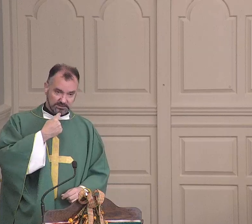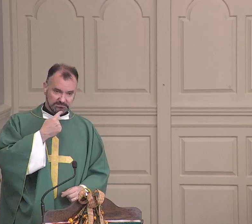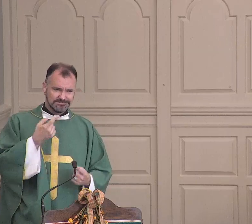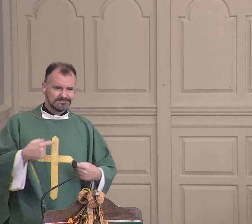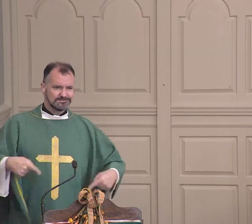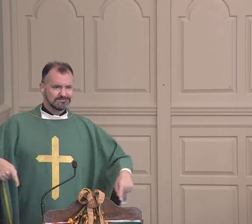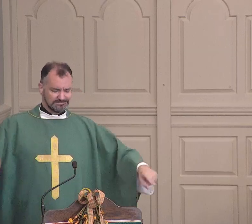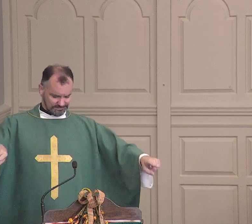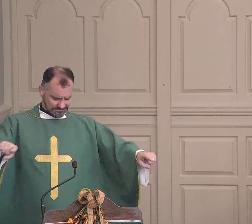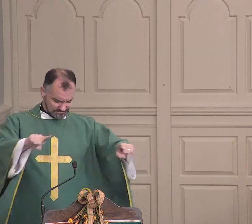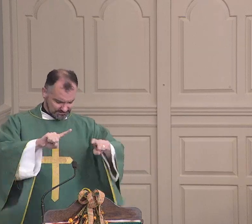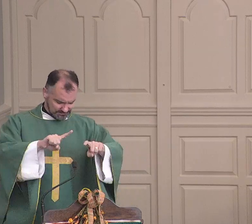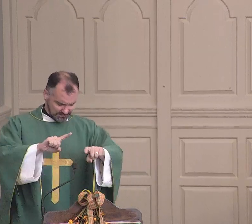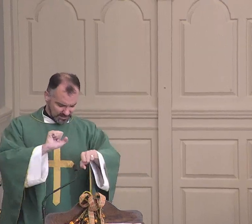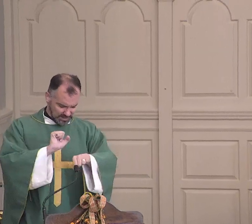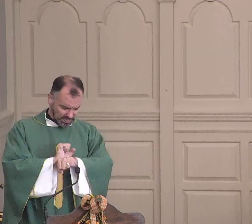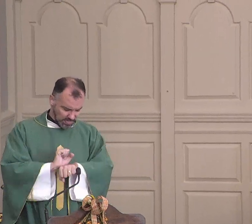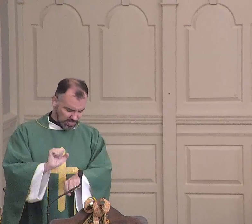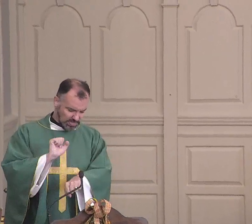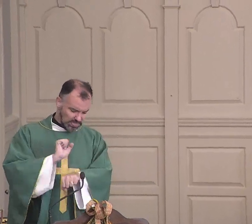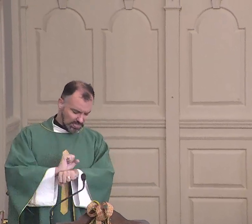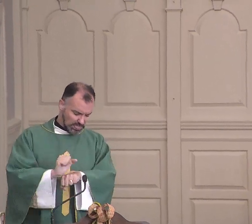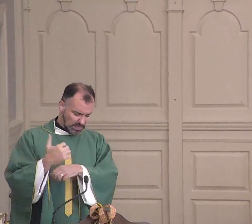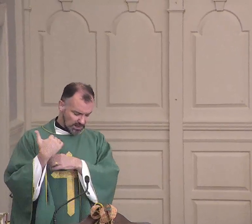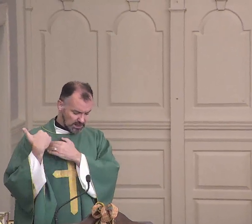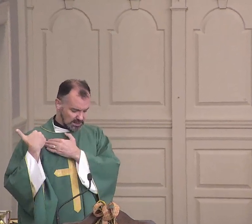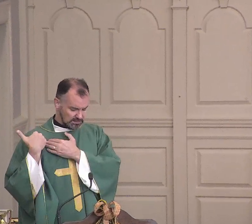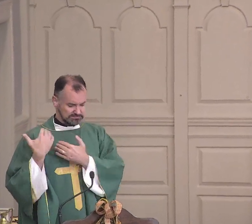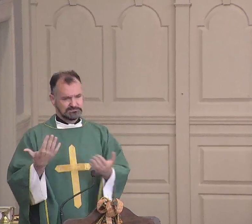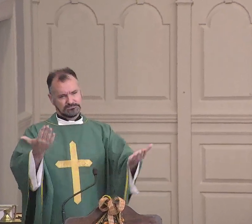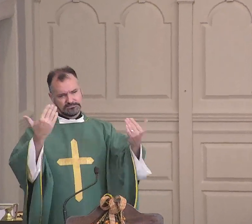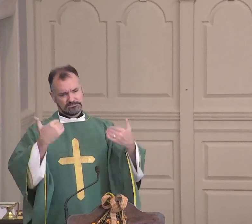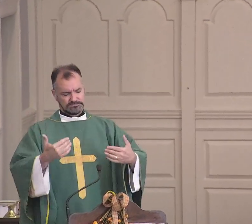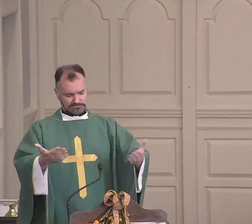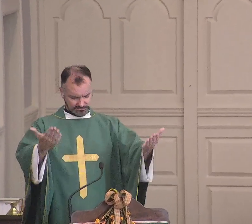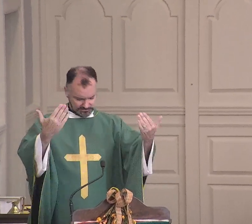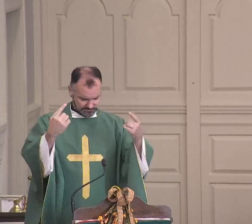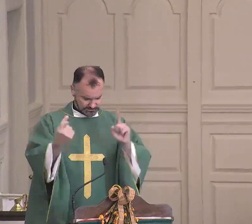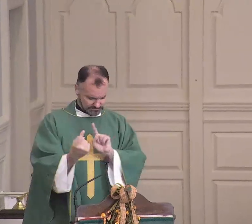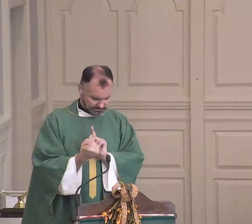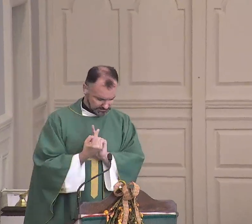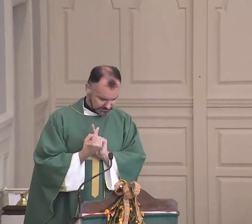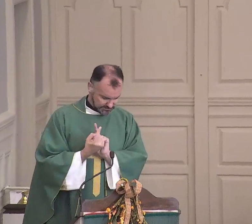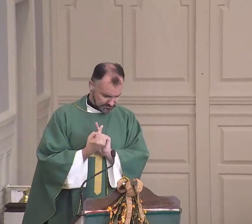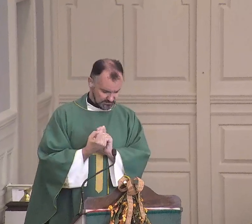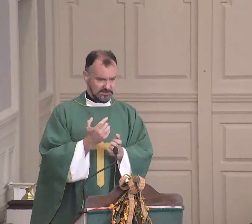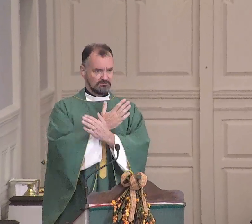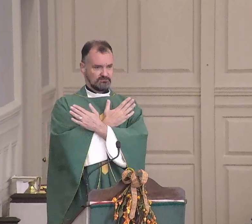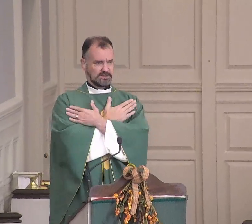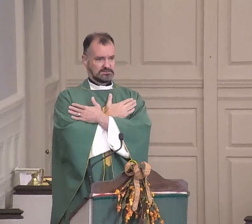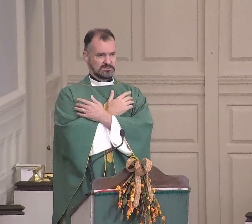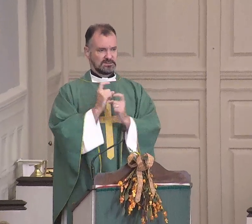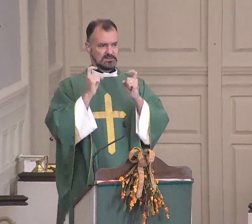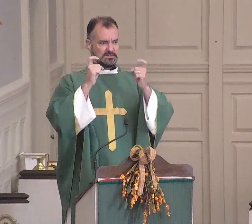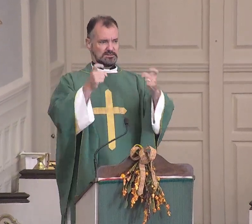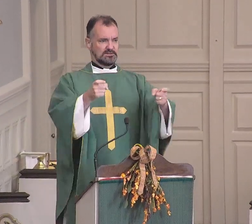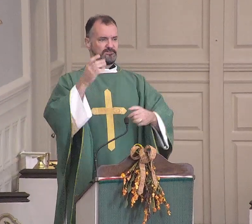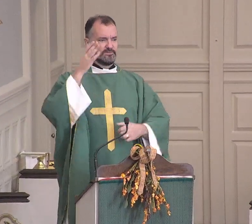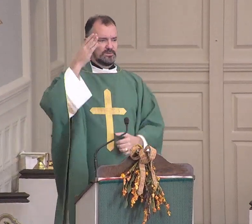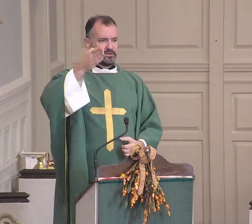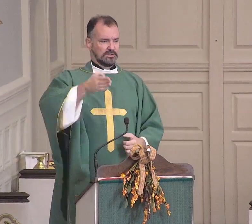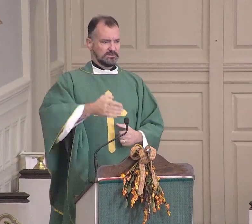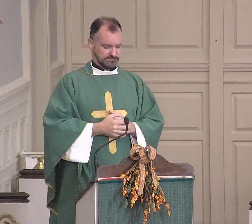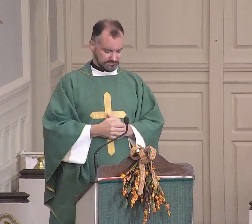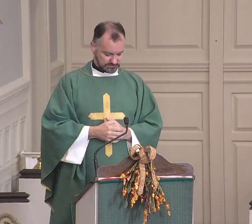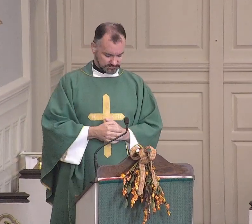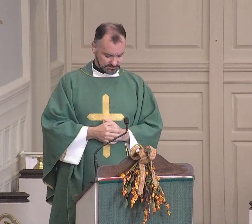Come to me, all you who labor and are burdened, and I will give you rest, says the